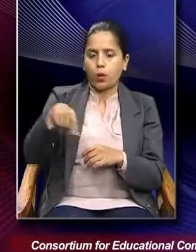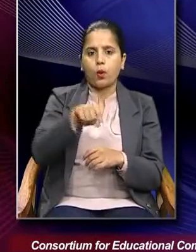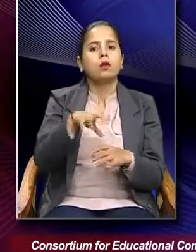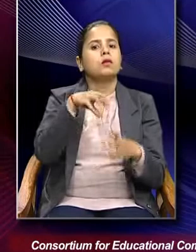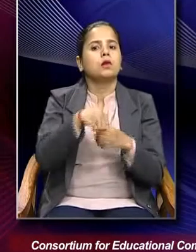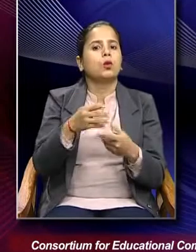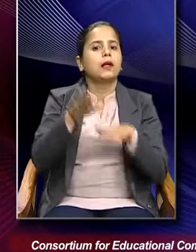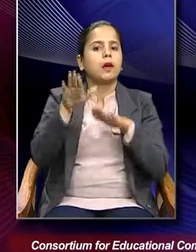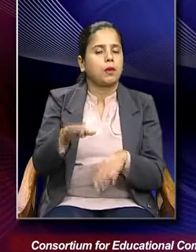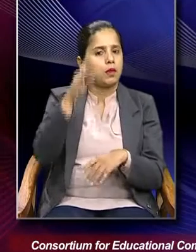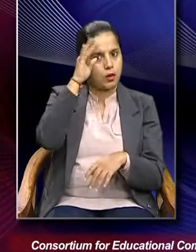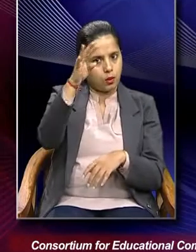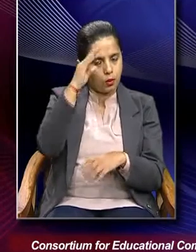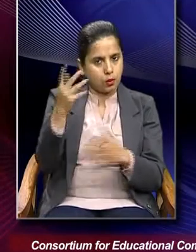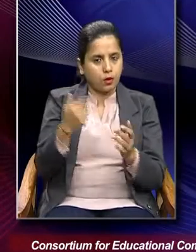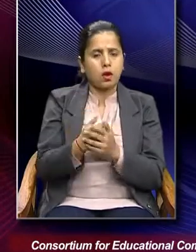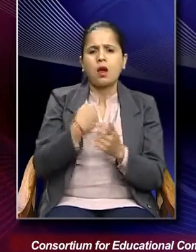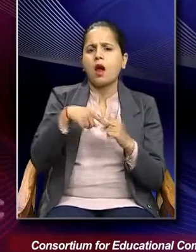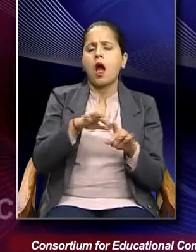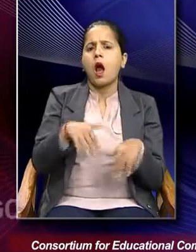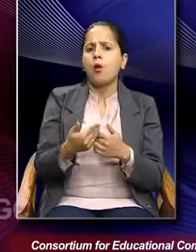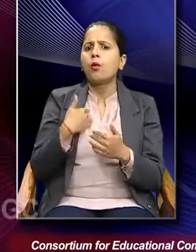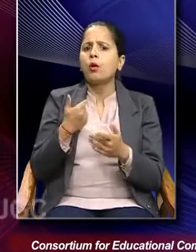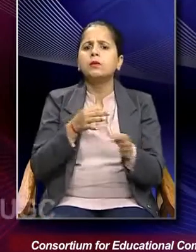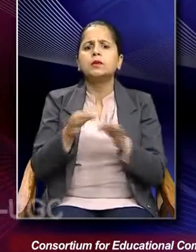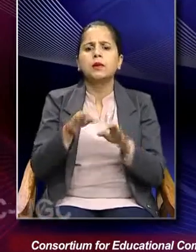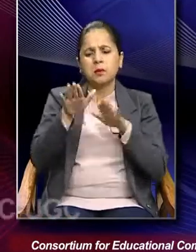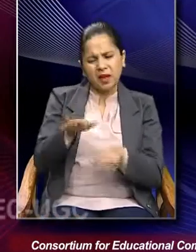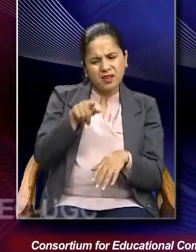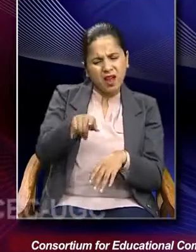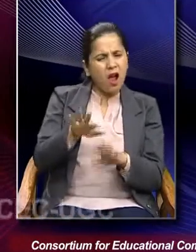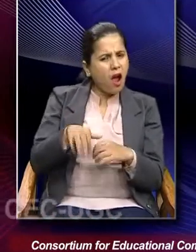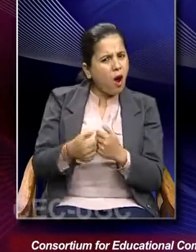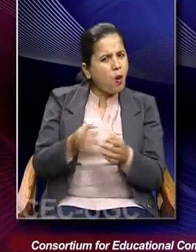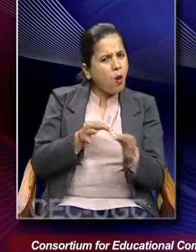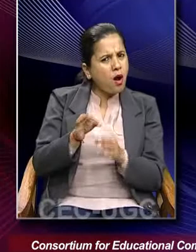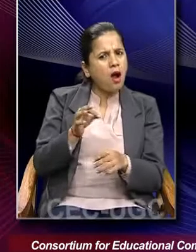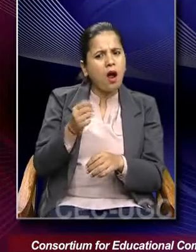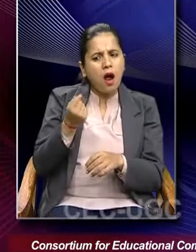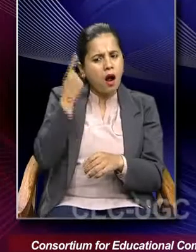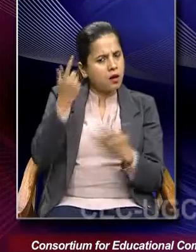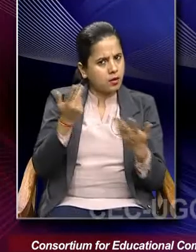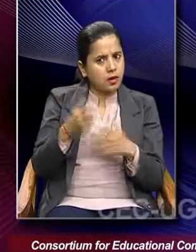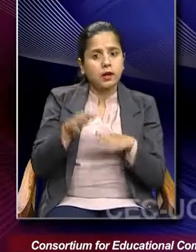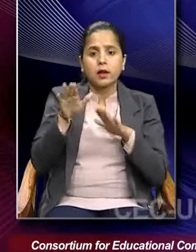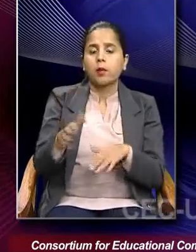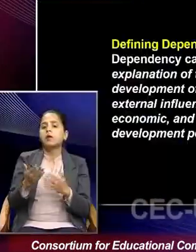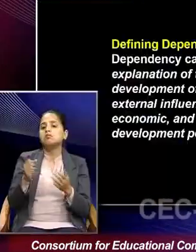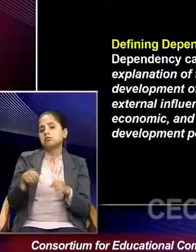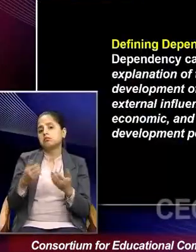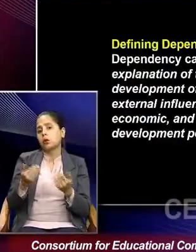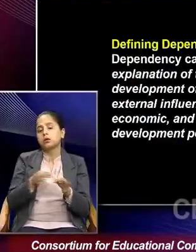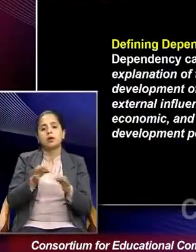dependency theory, and that is how we can define dependency. So dependency can be defined as